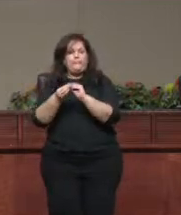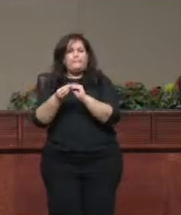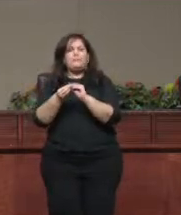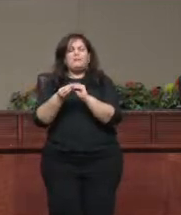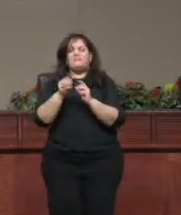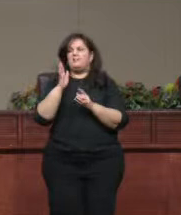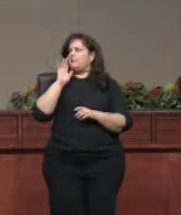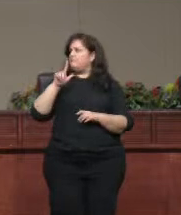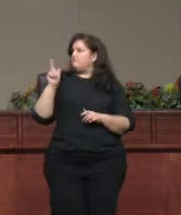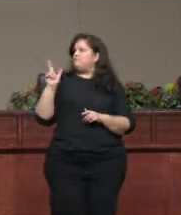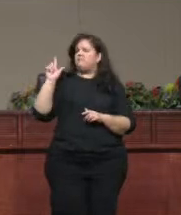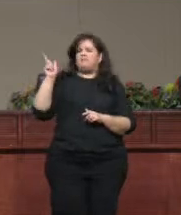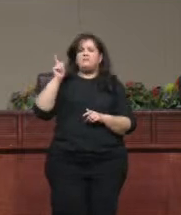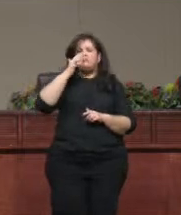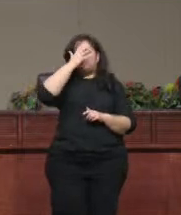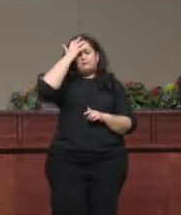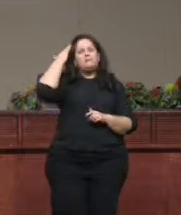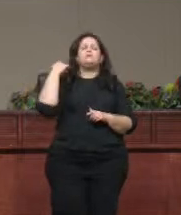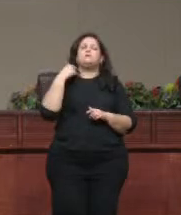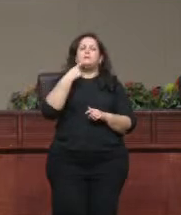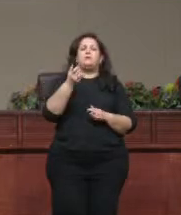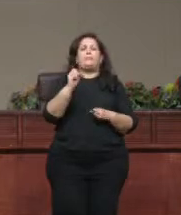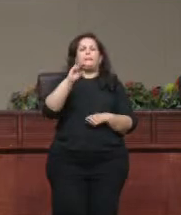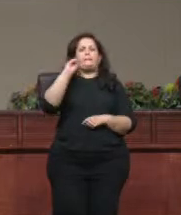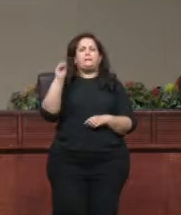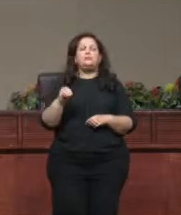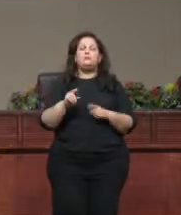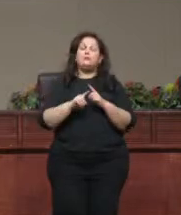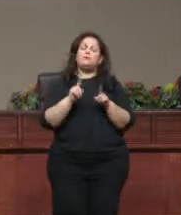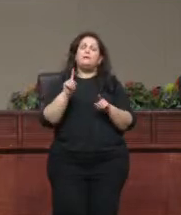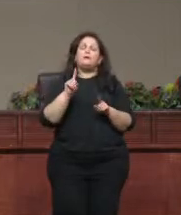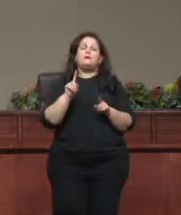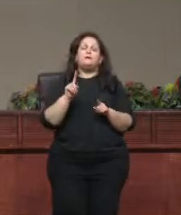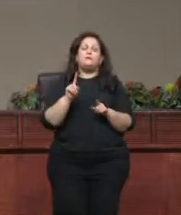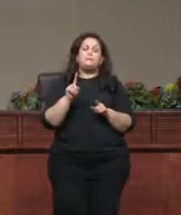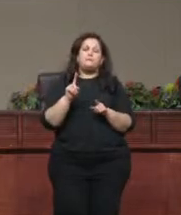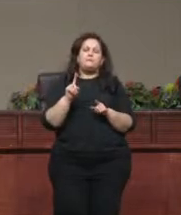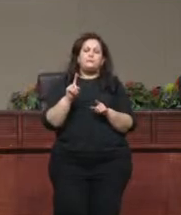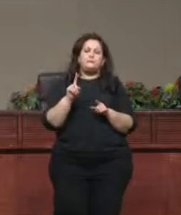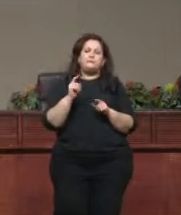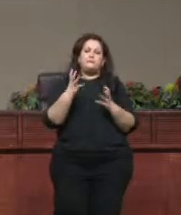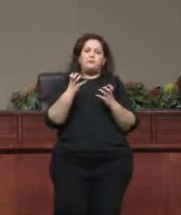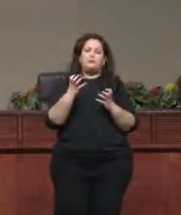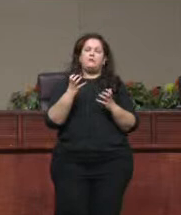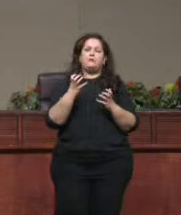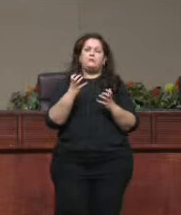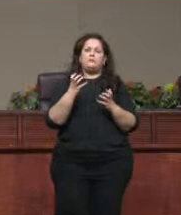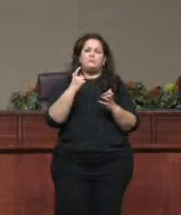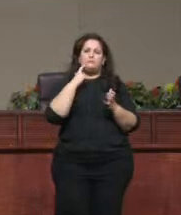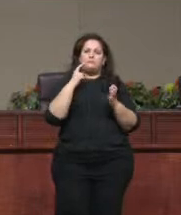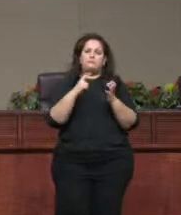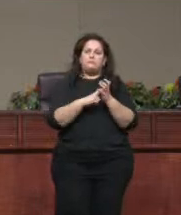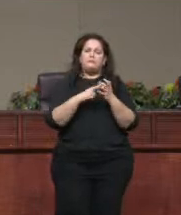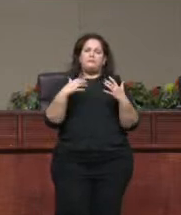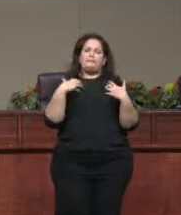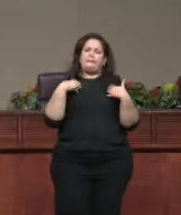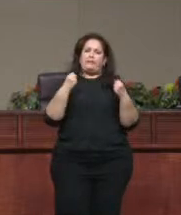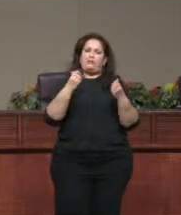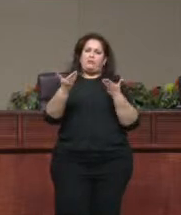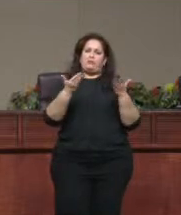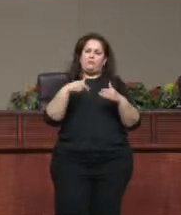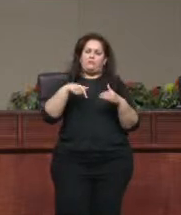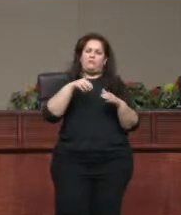the positivity rates. But I do also want to acknowledge our Orange County Health Services. They have